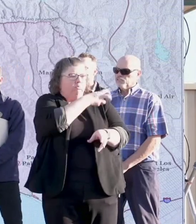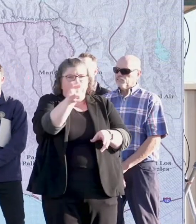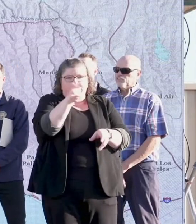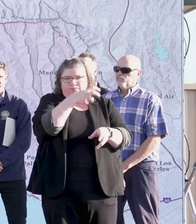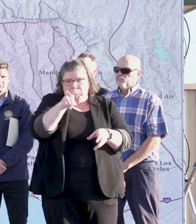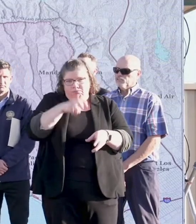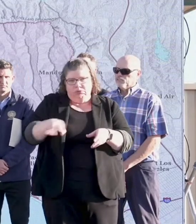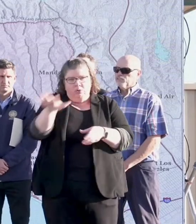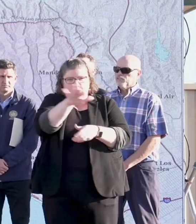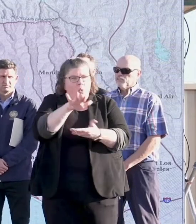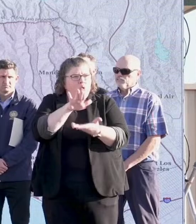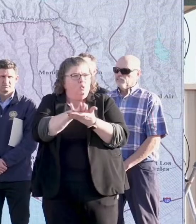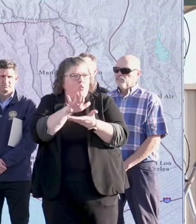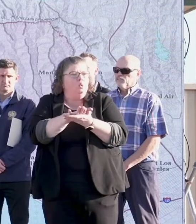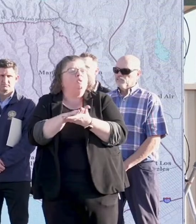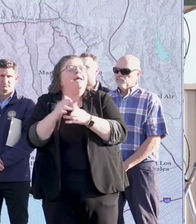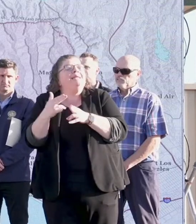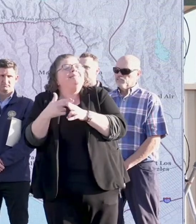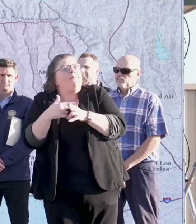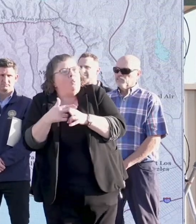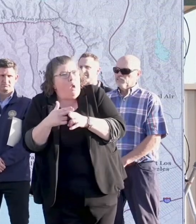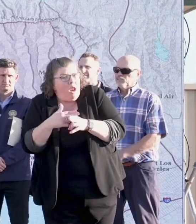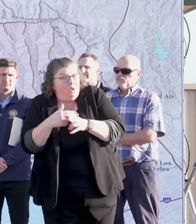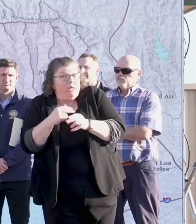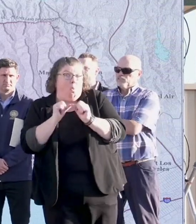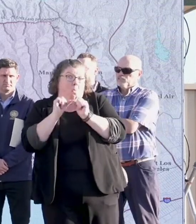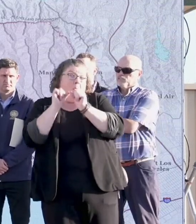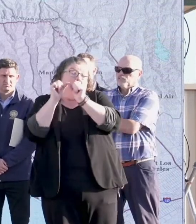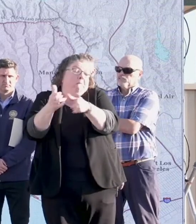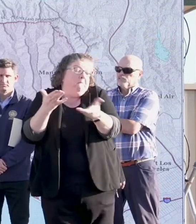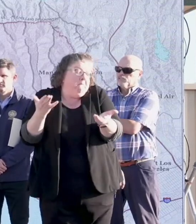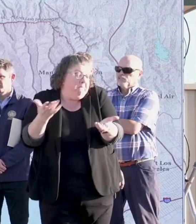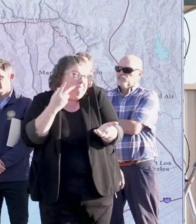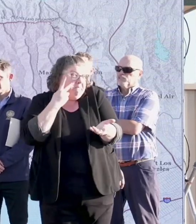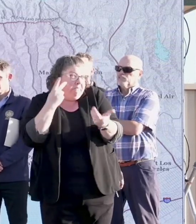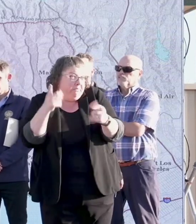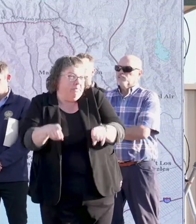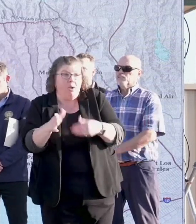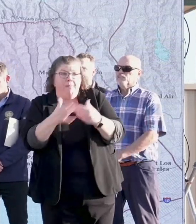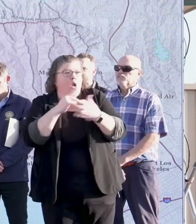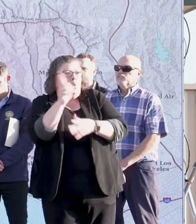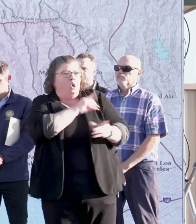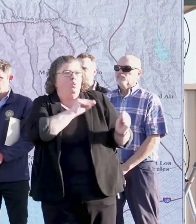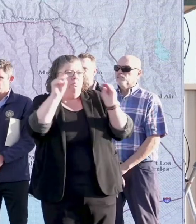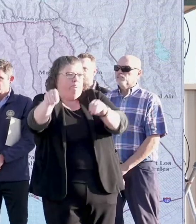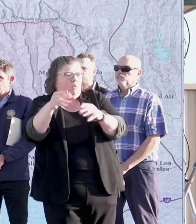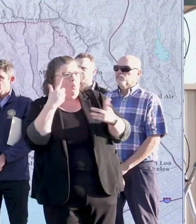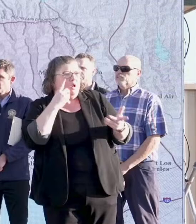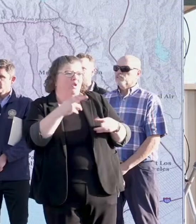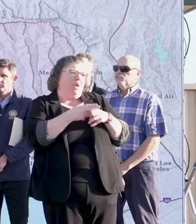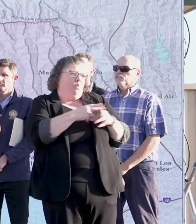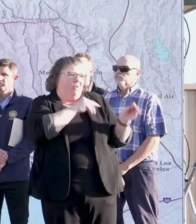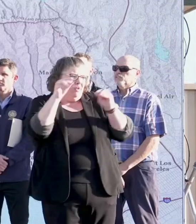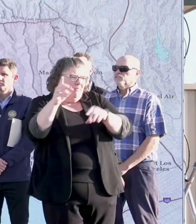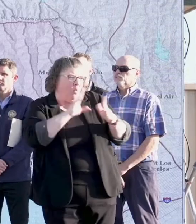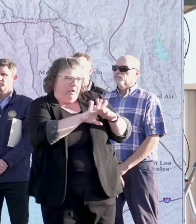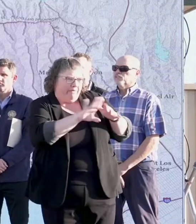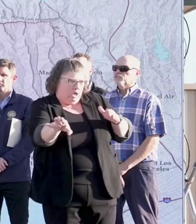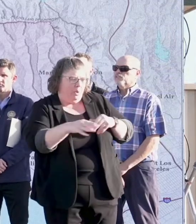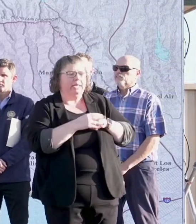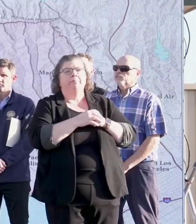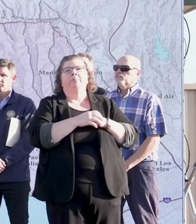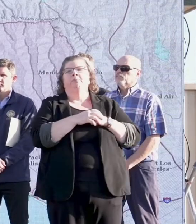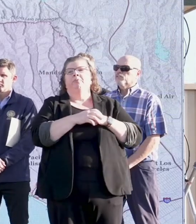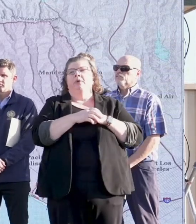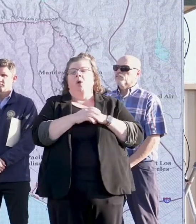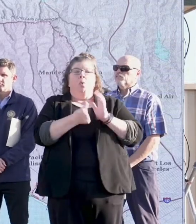local schools, at least temporarily and perhaps even on a longer term basis, no matter where you are. And finally, I want to reiterate the